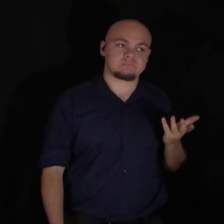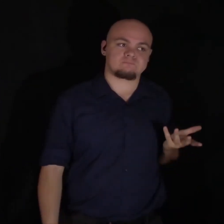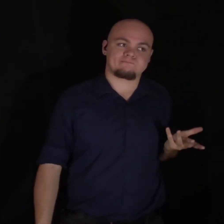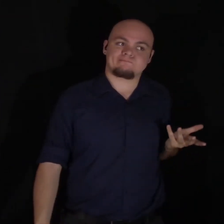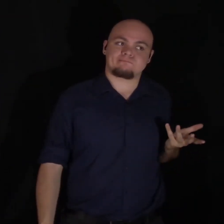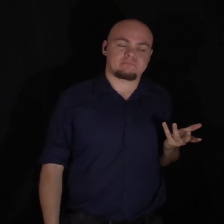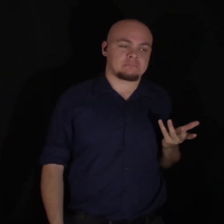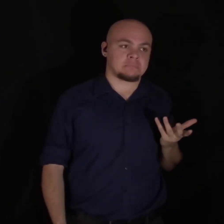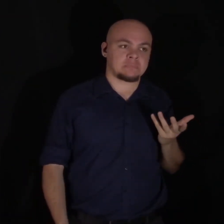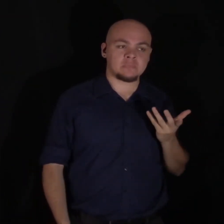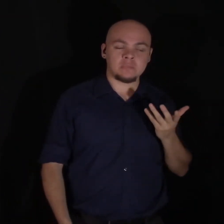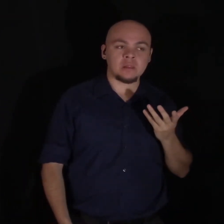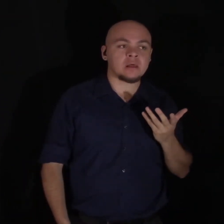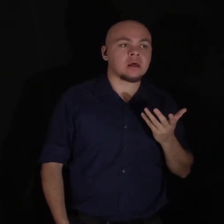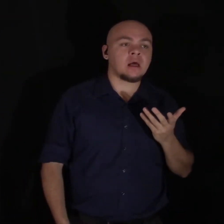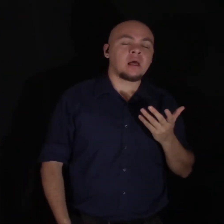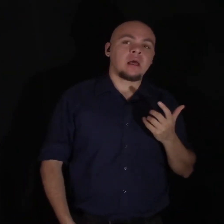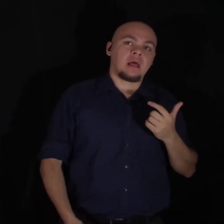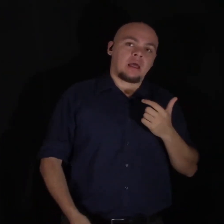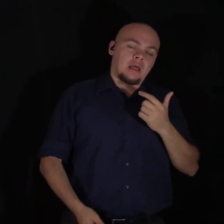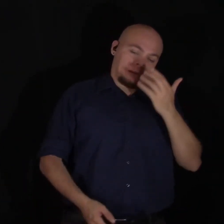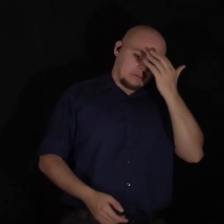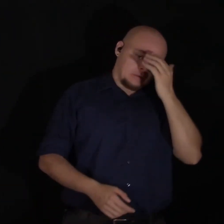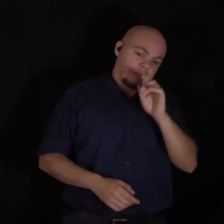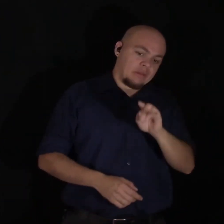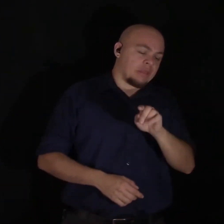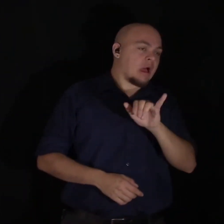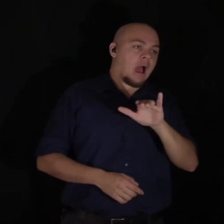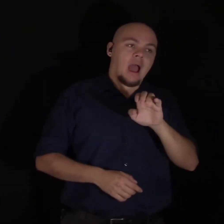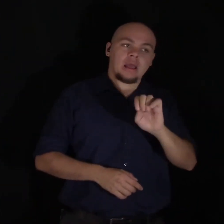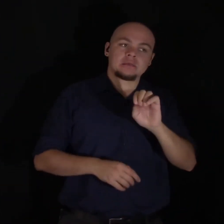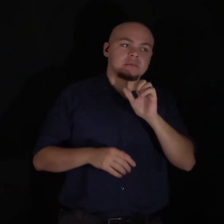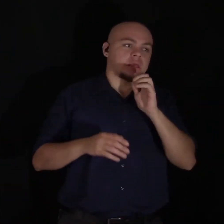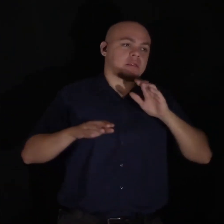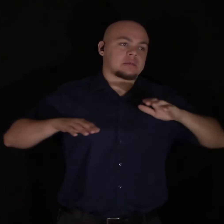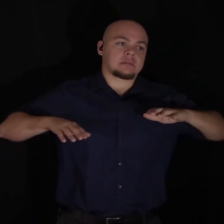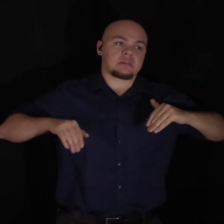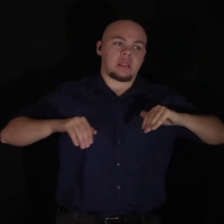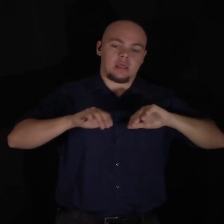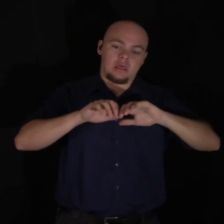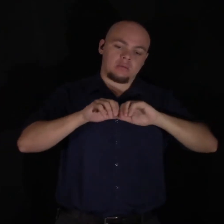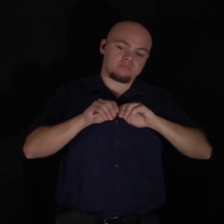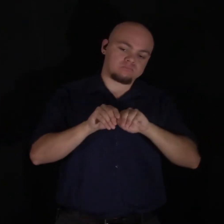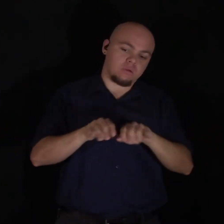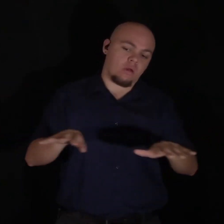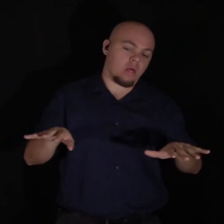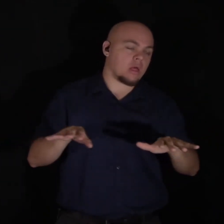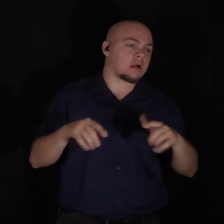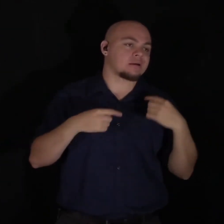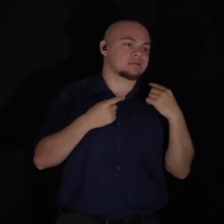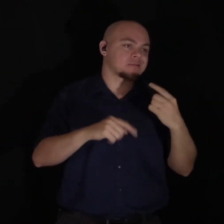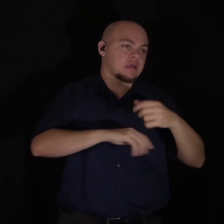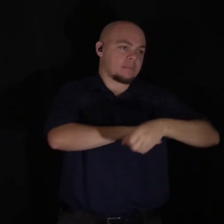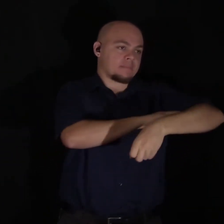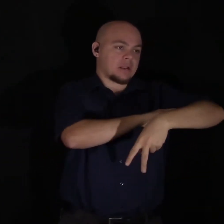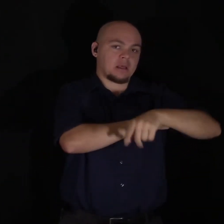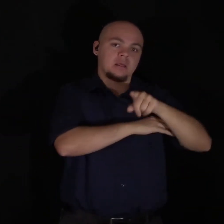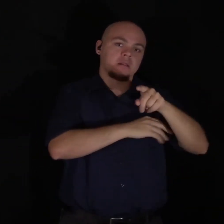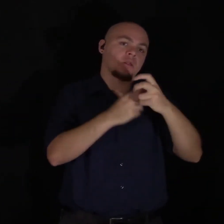of certainty, for the ice had not broken until near midnight, and the traveller might have arrived at a place of